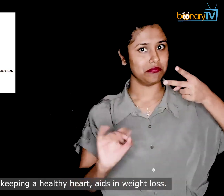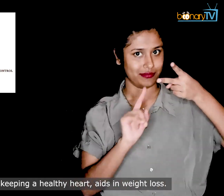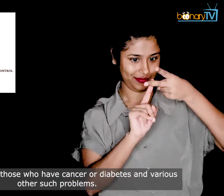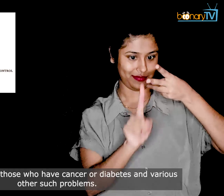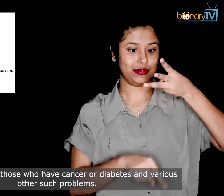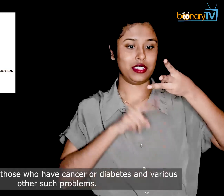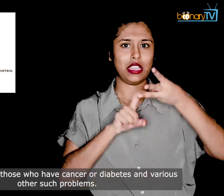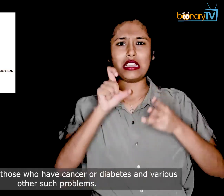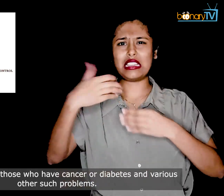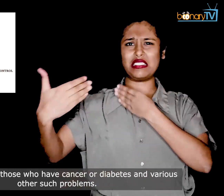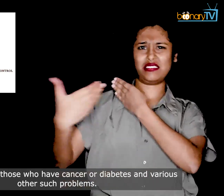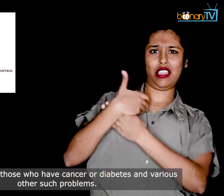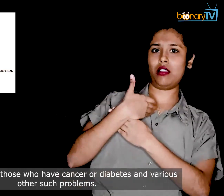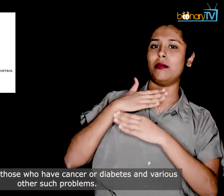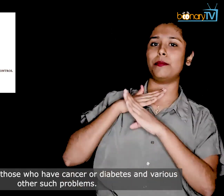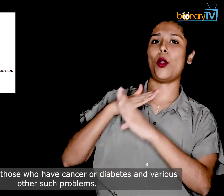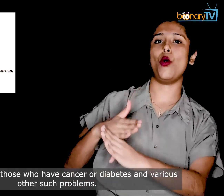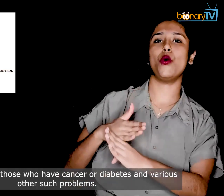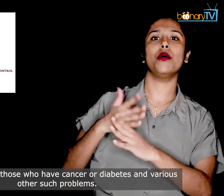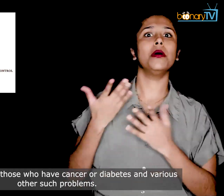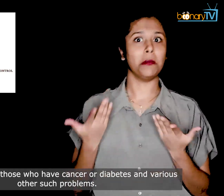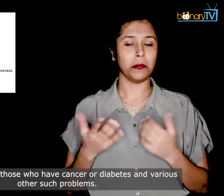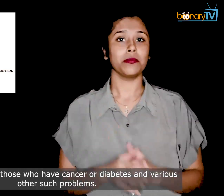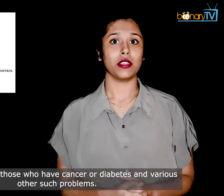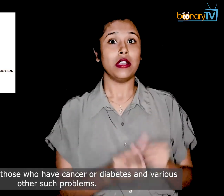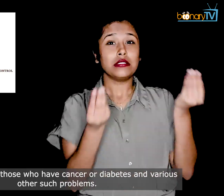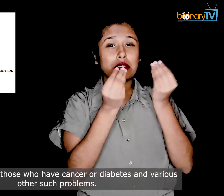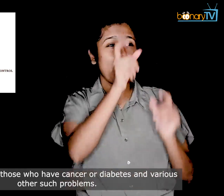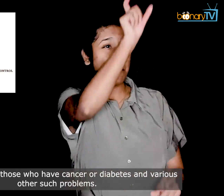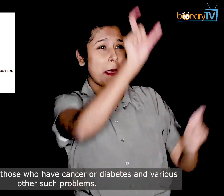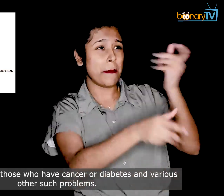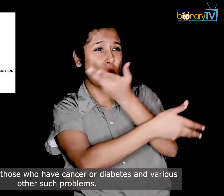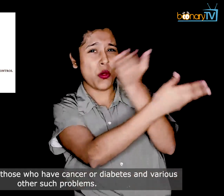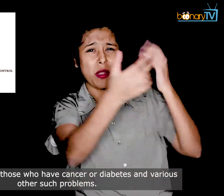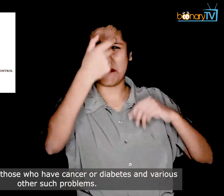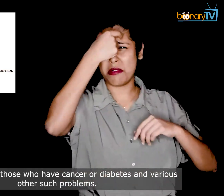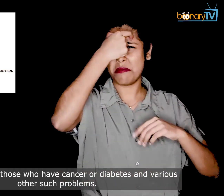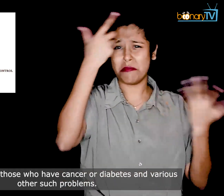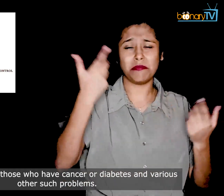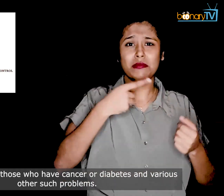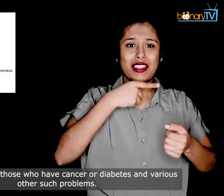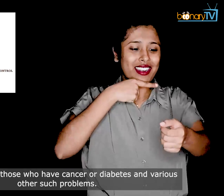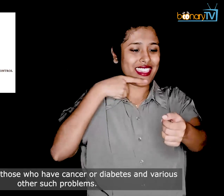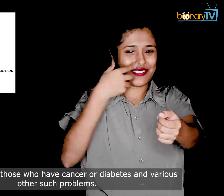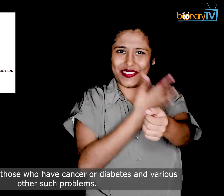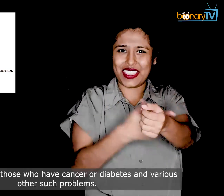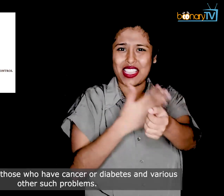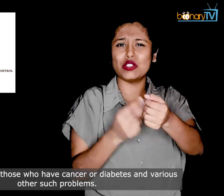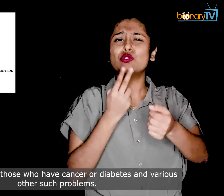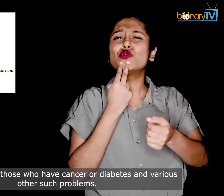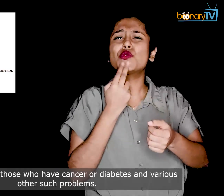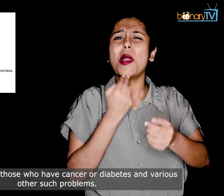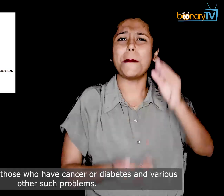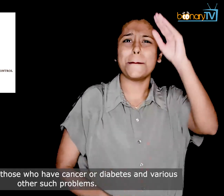it can also help those who have cancer insulin or diabetes and